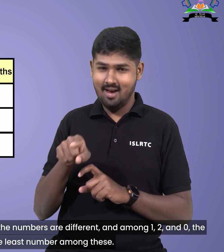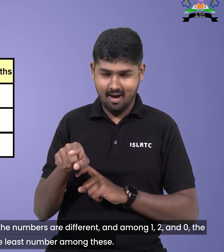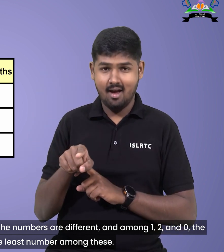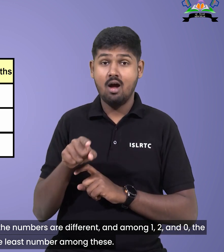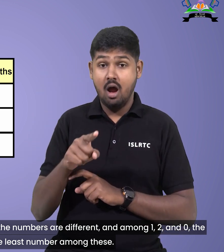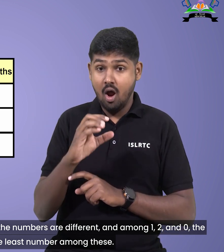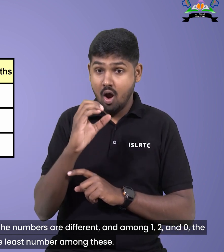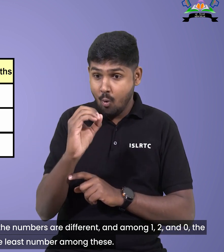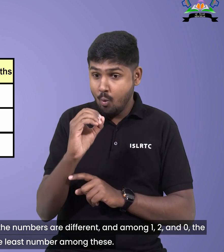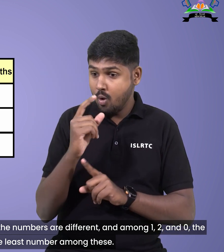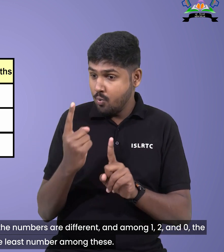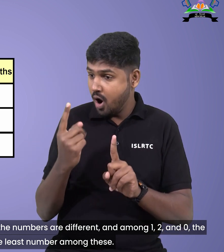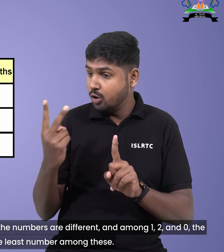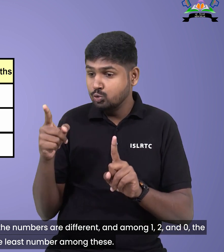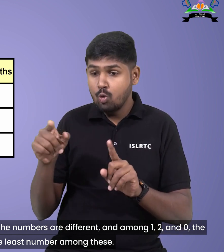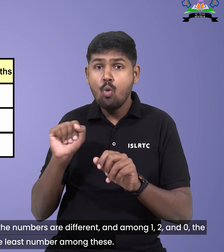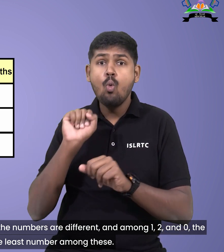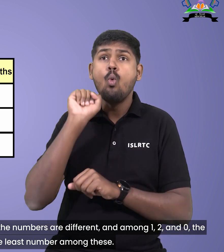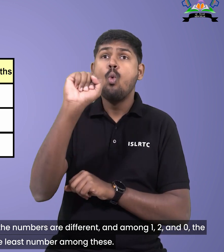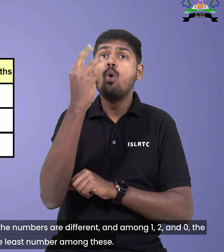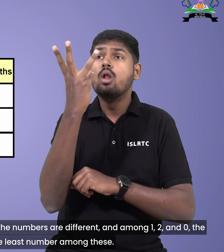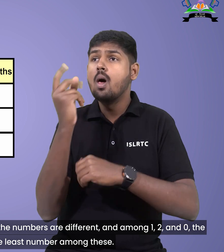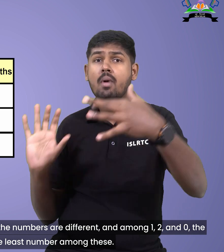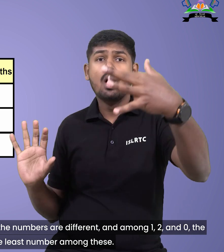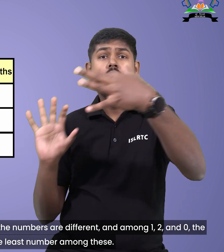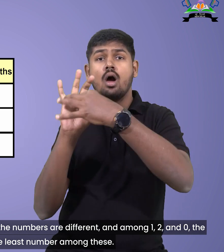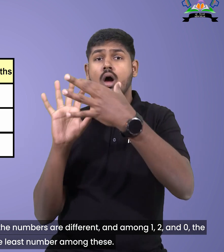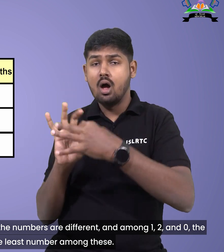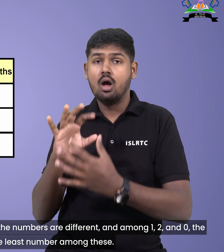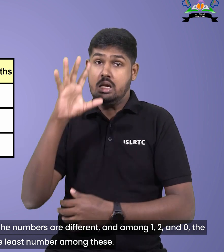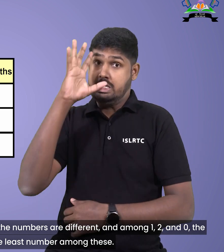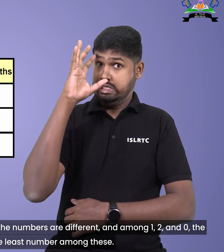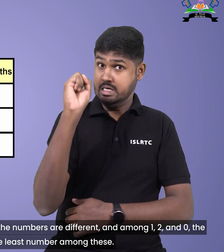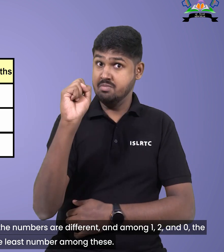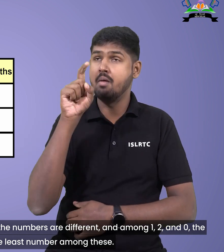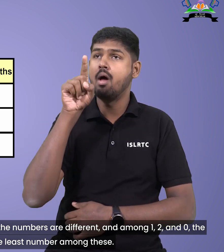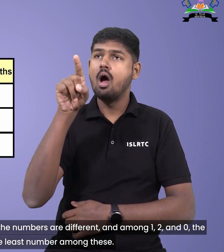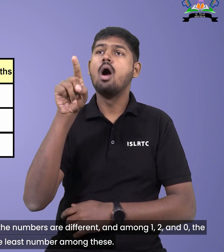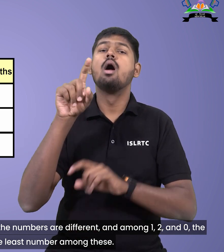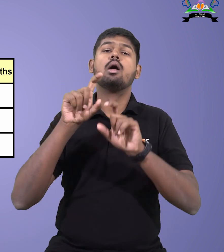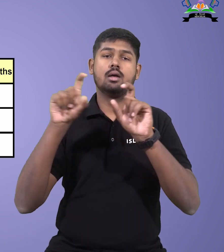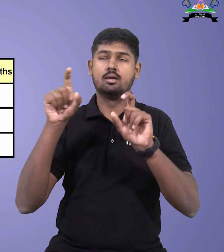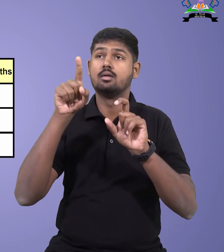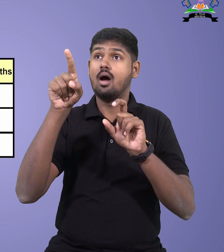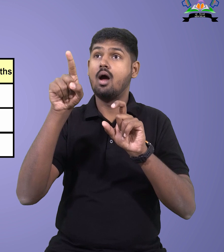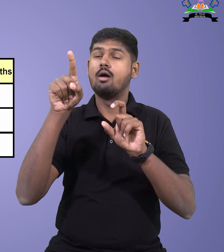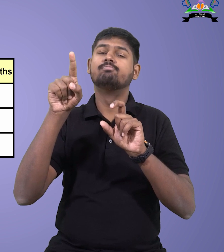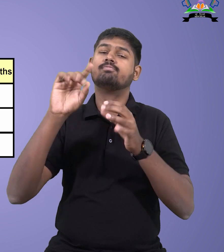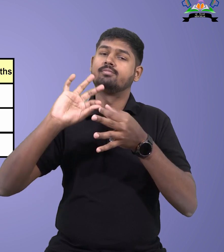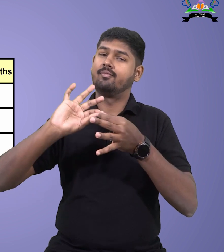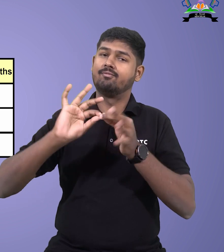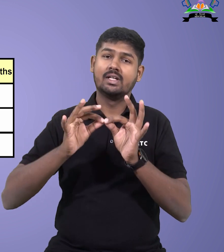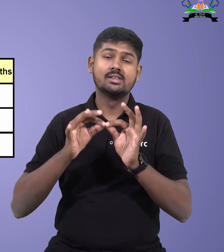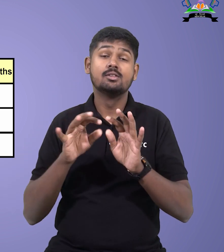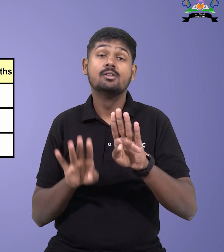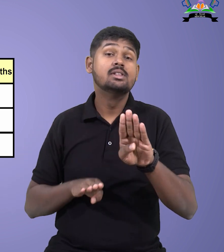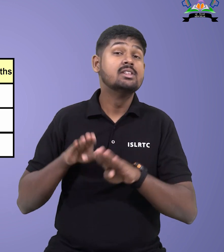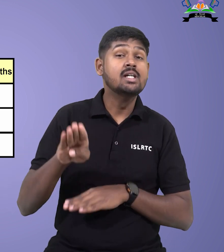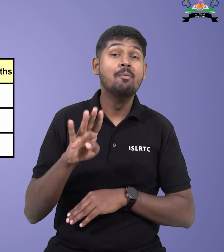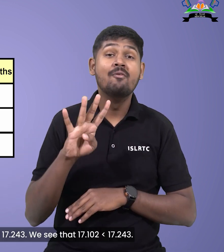17.05 is the least number among these. Step 4. After this, We compare